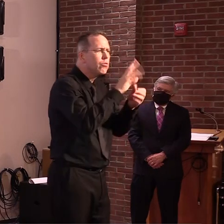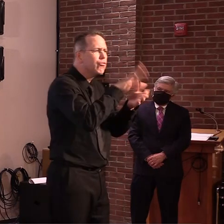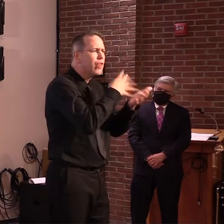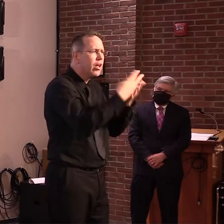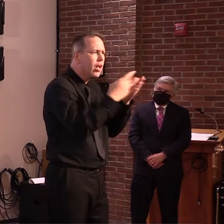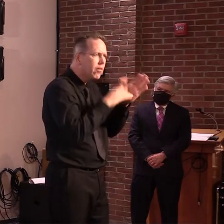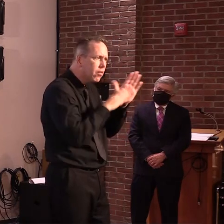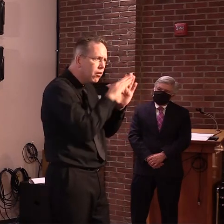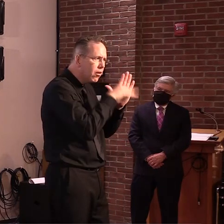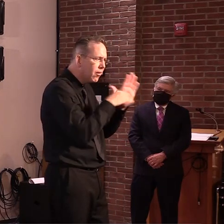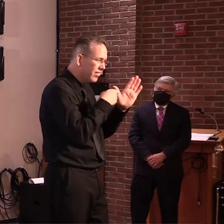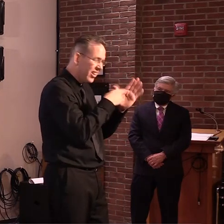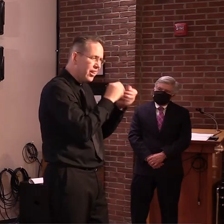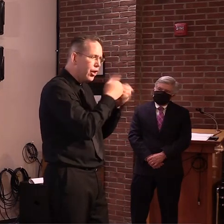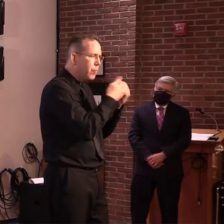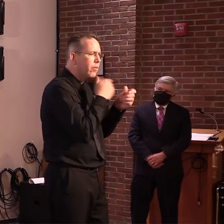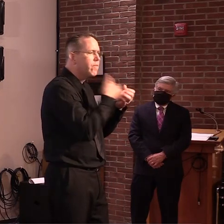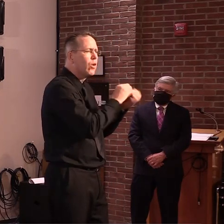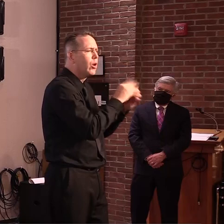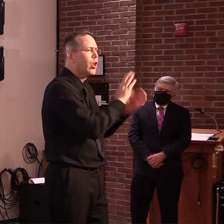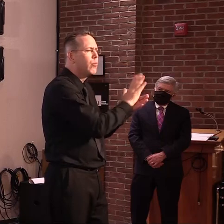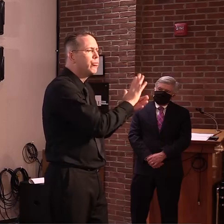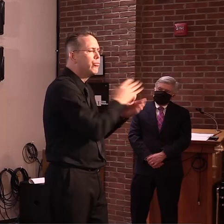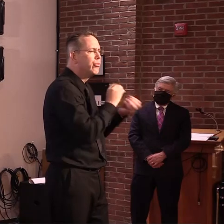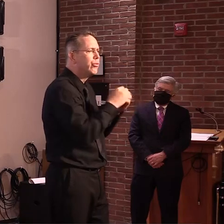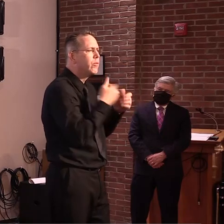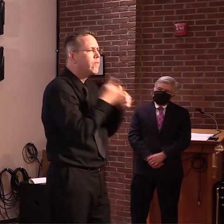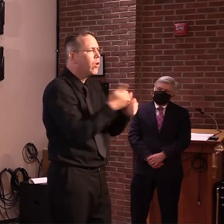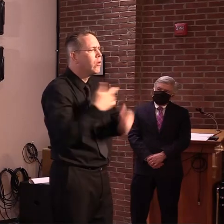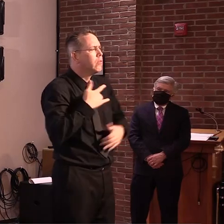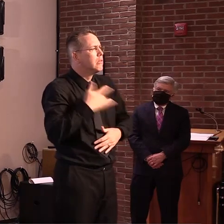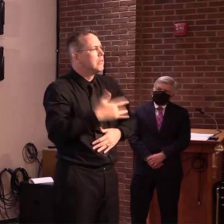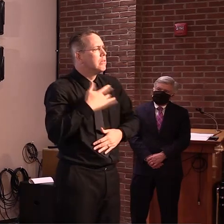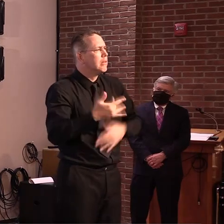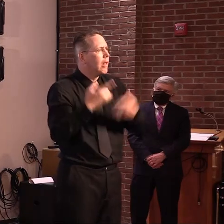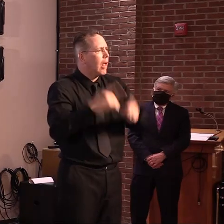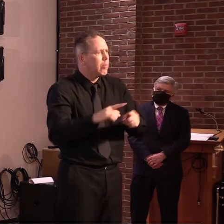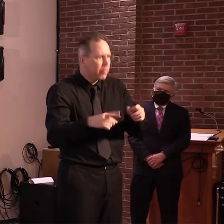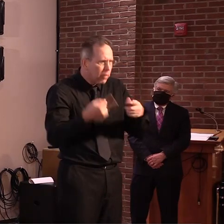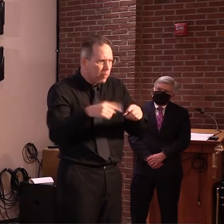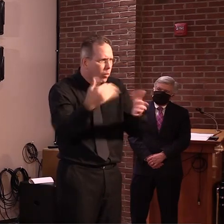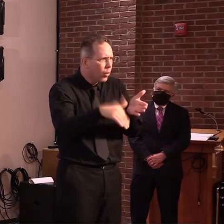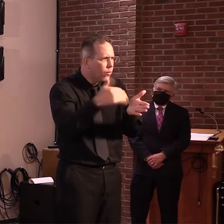and percents of growth and seeing where the trends lie.